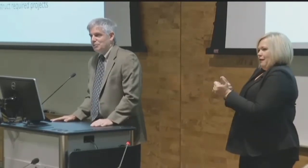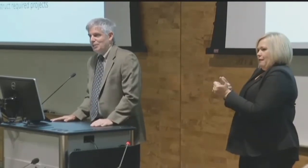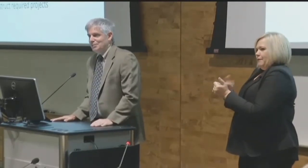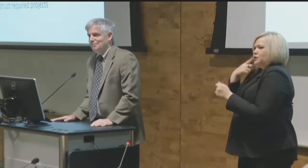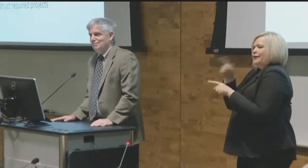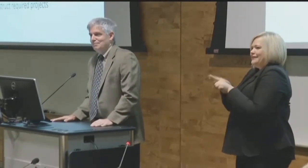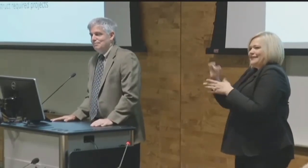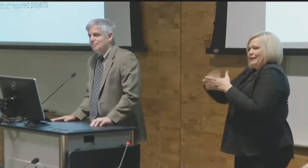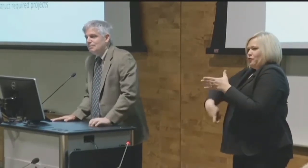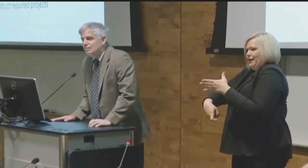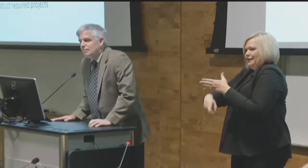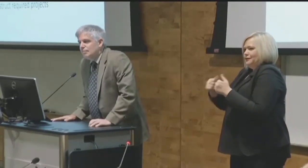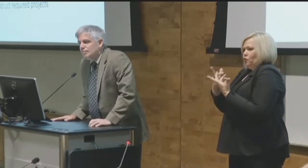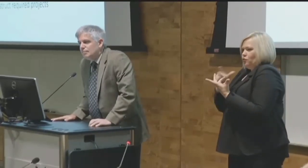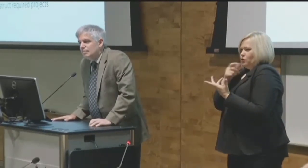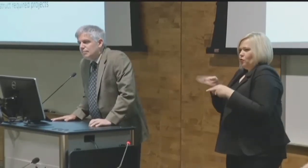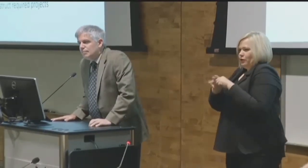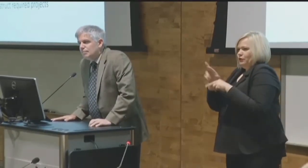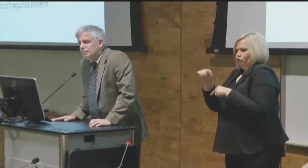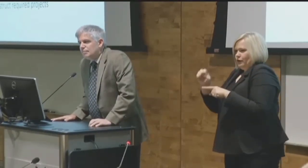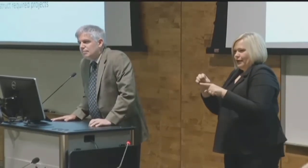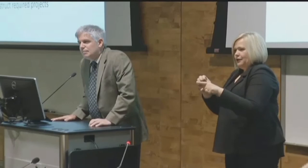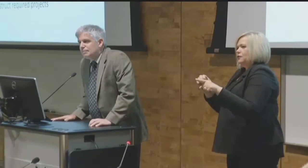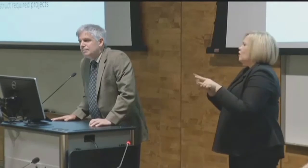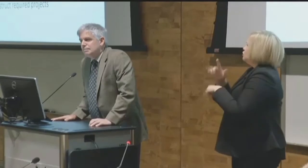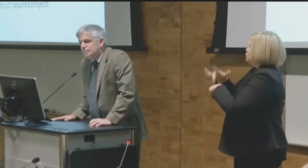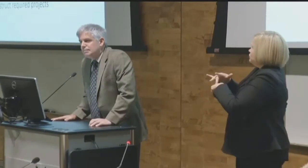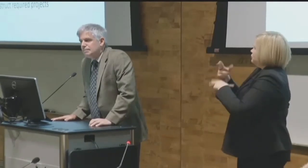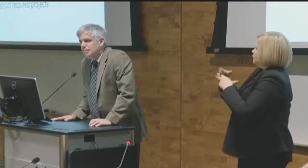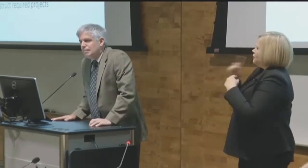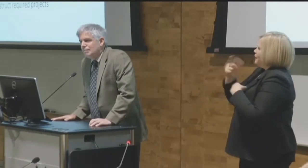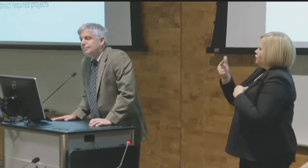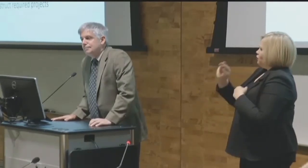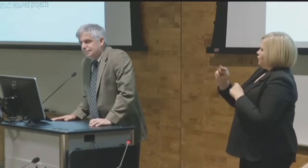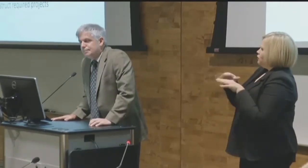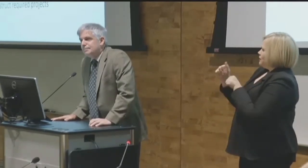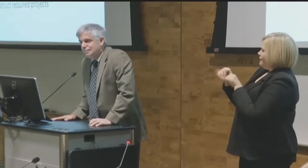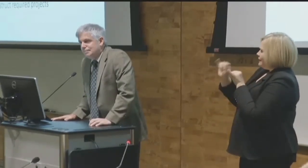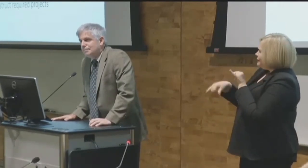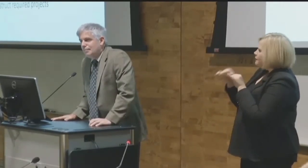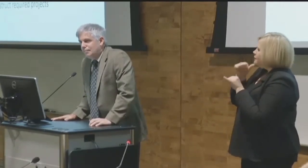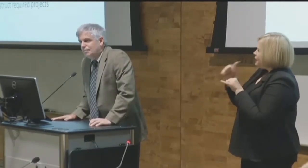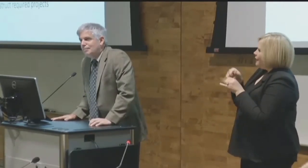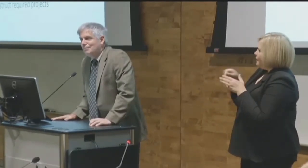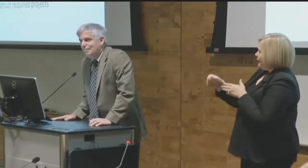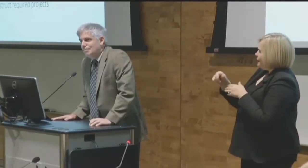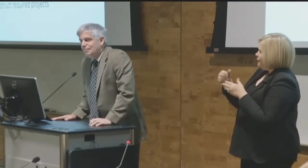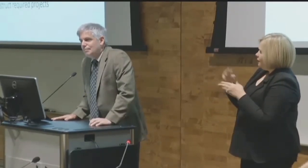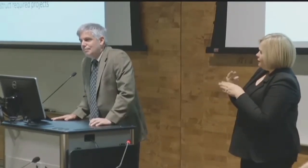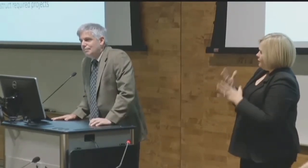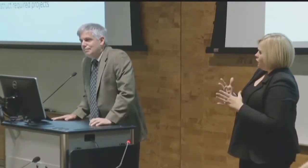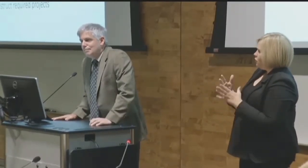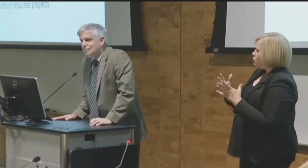backup situation. All right, another question. You touched on General Motors, who has left the system and is no longer a paying customer. Is there a